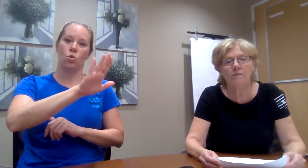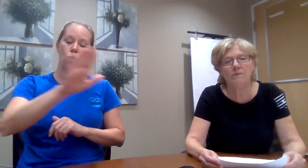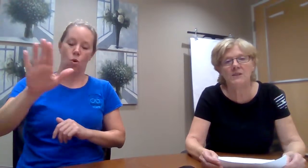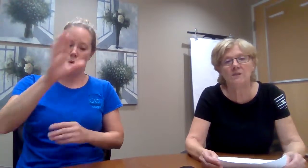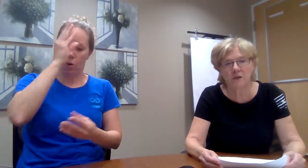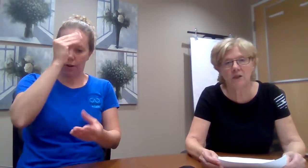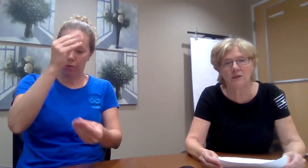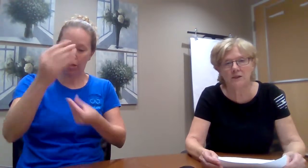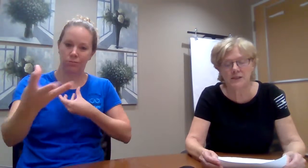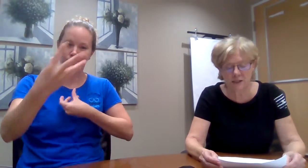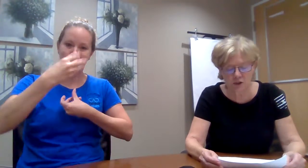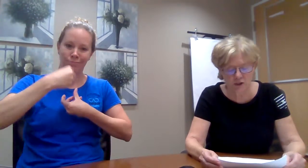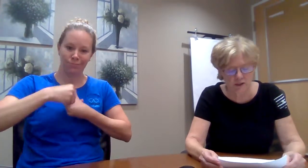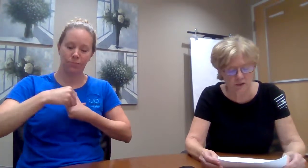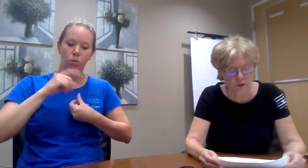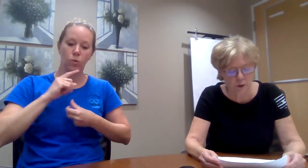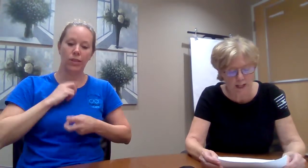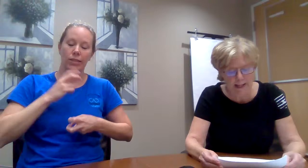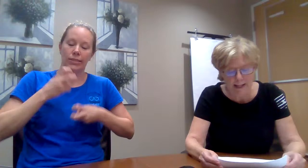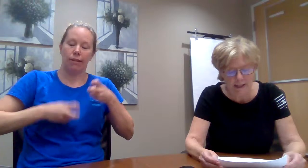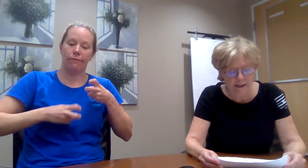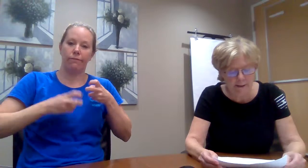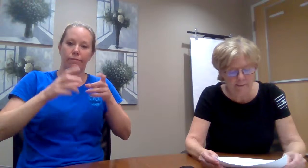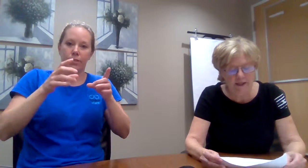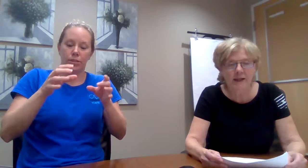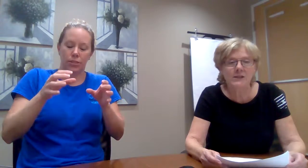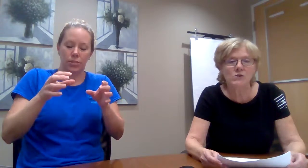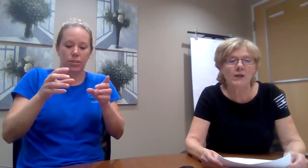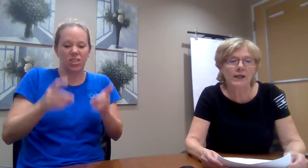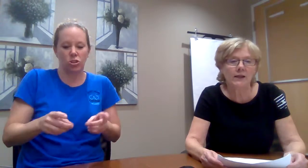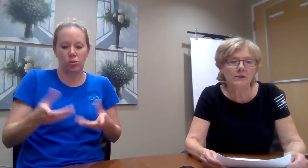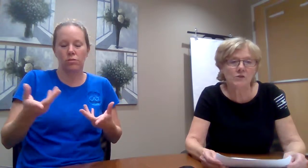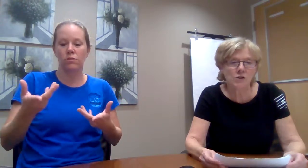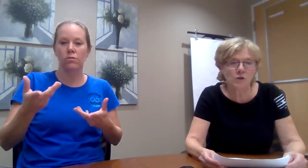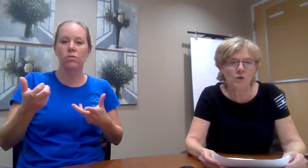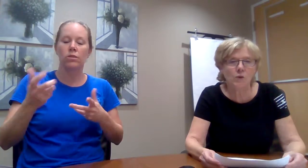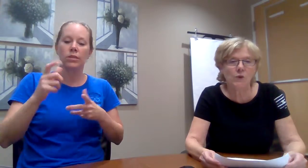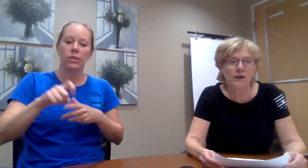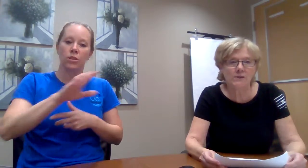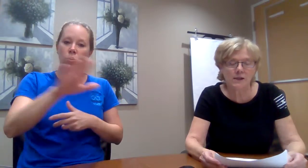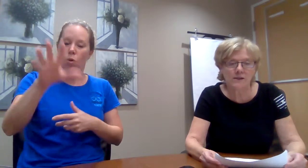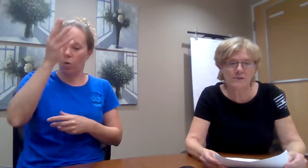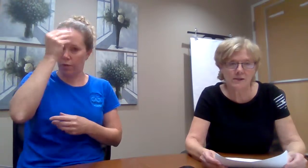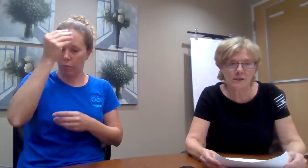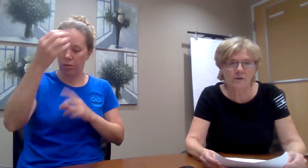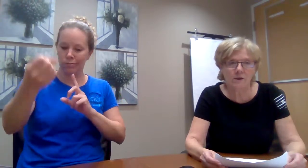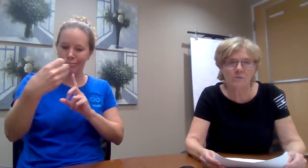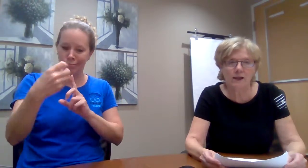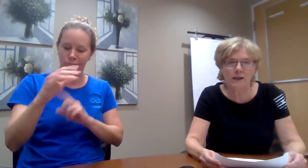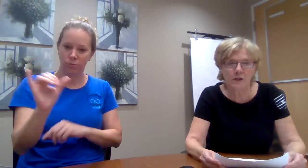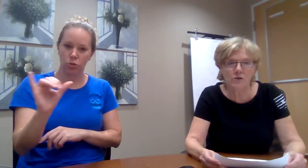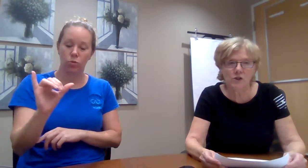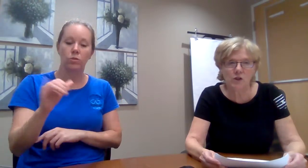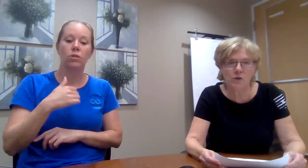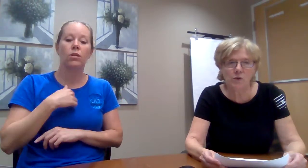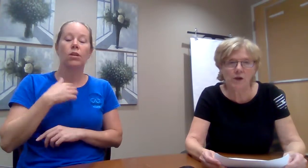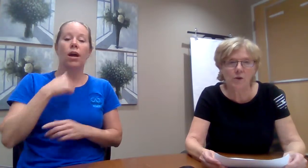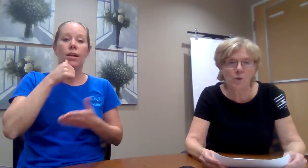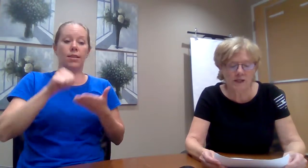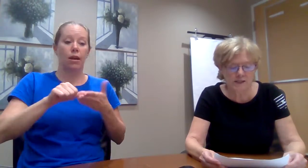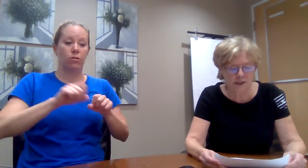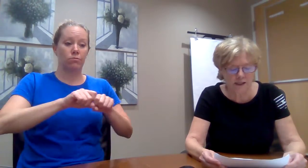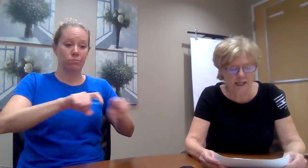some difficult decisions. And that is related to, as I sent out in my letter to